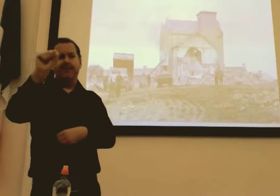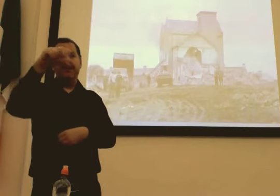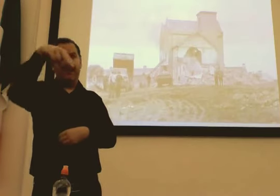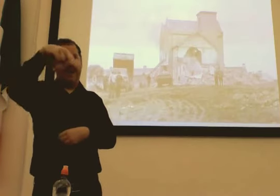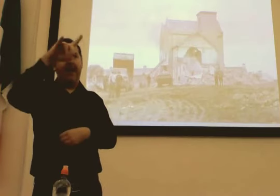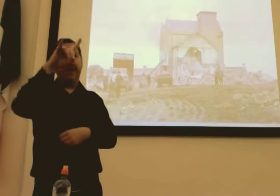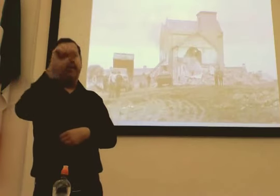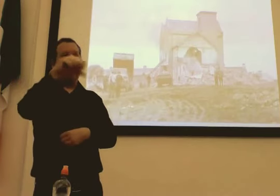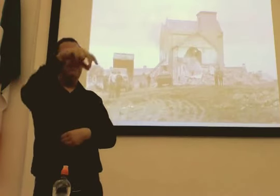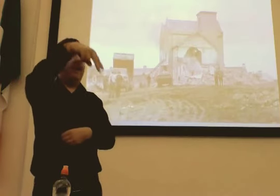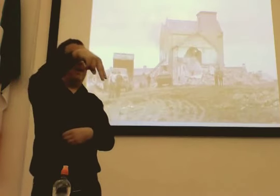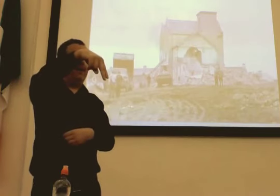with,